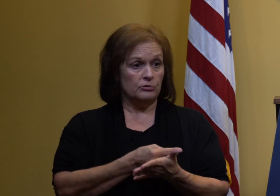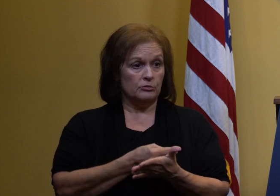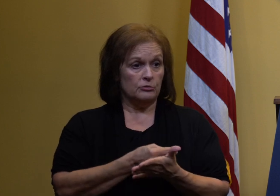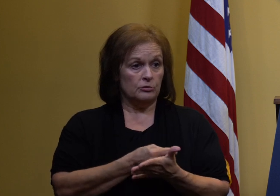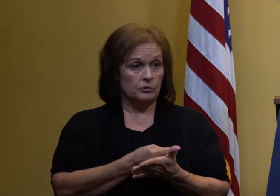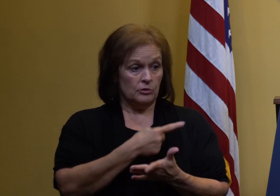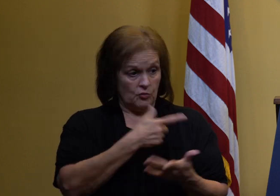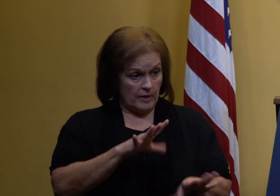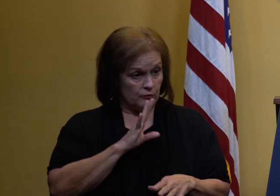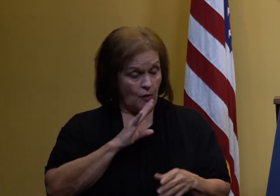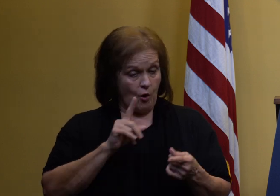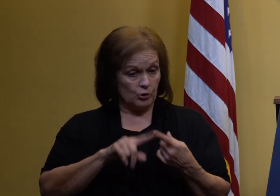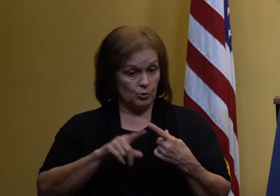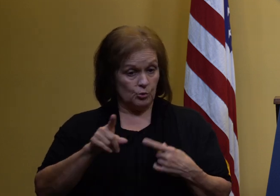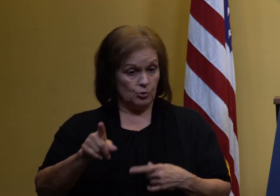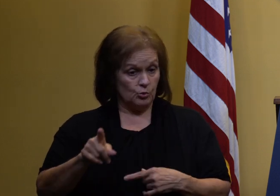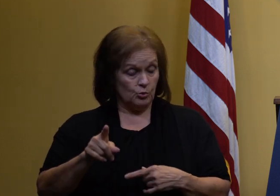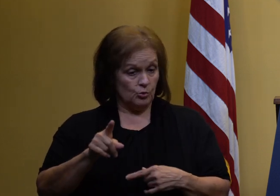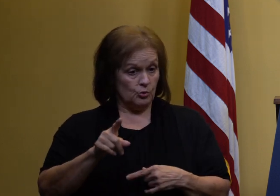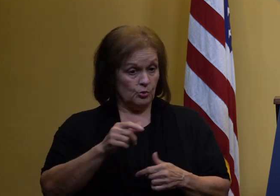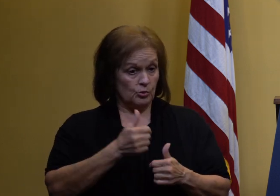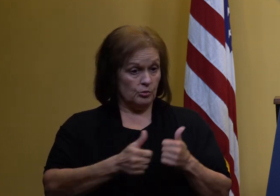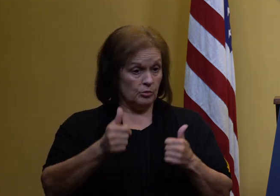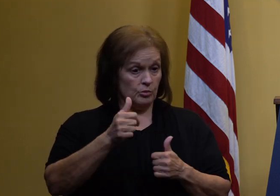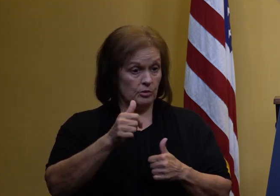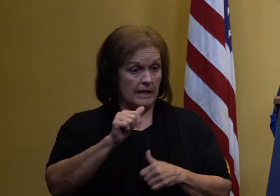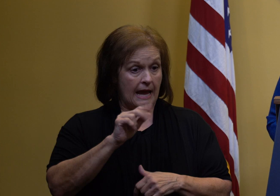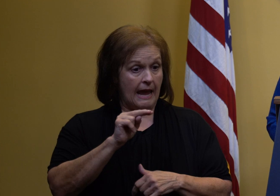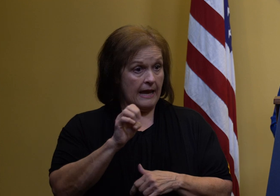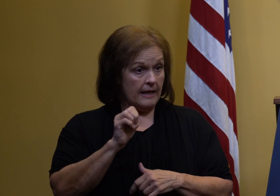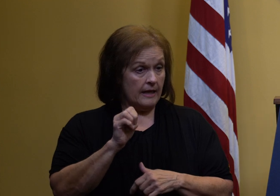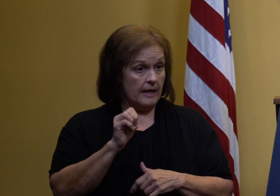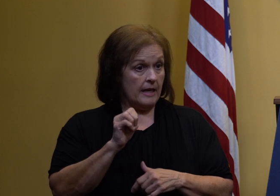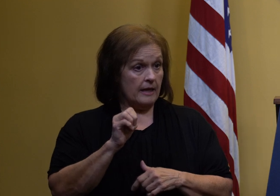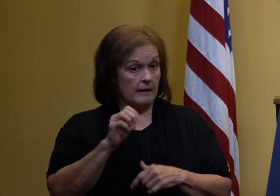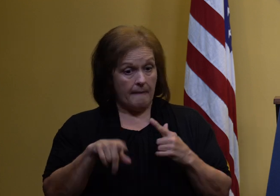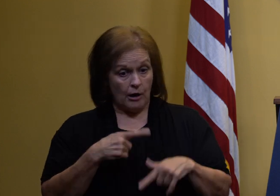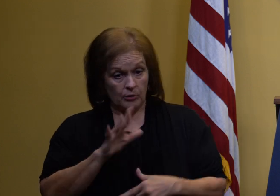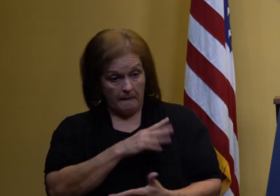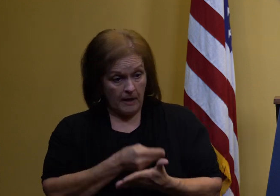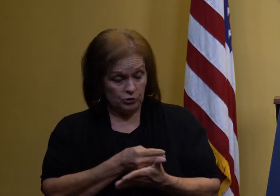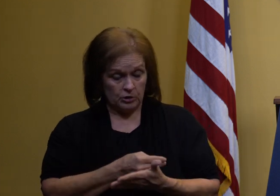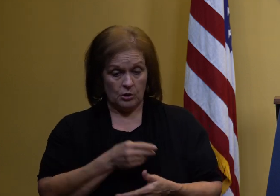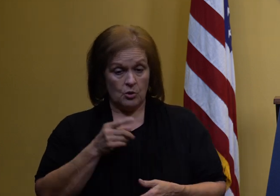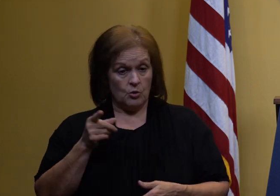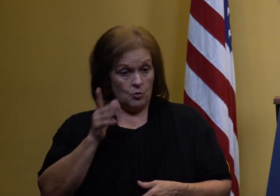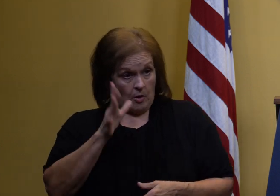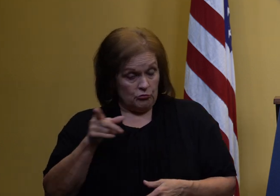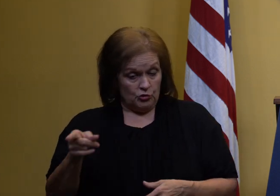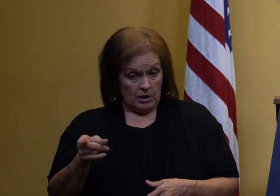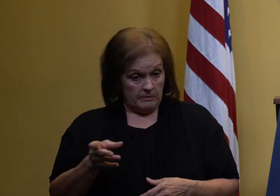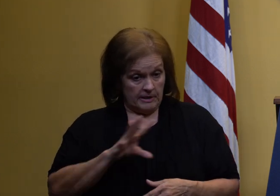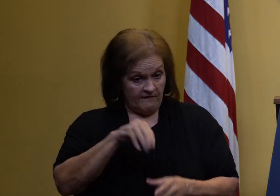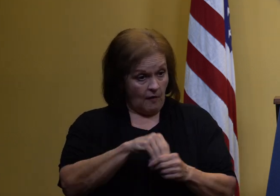to Chief Kirkpatrick about the NOPD budget as you looked it over? Will she have input in what you